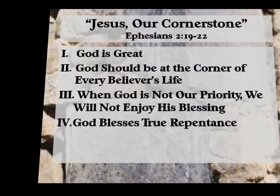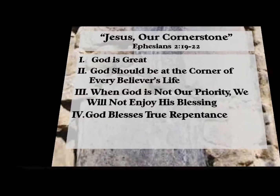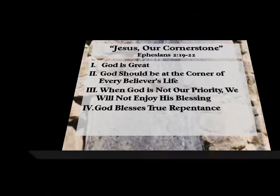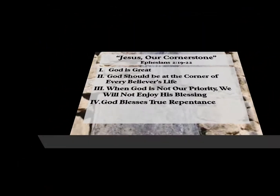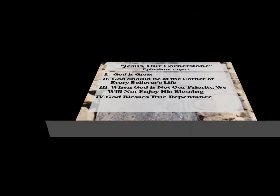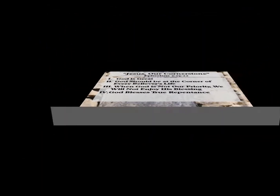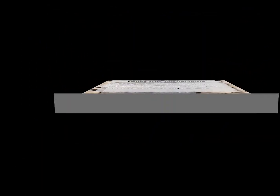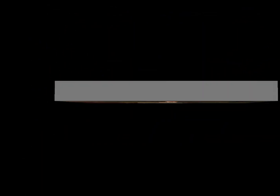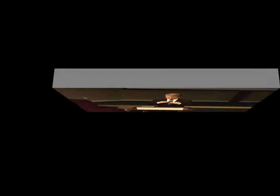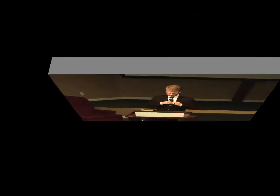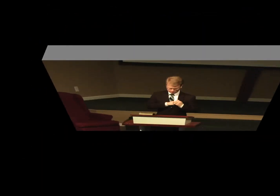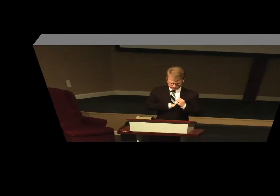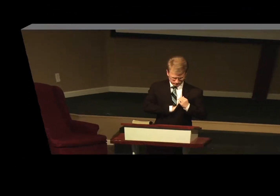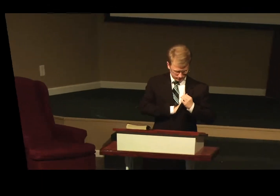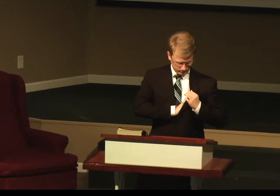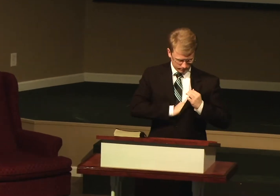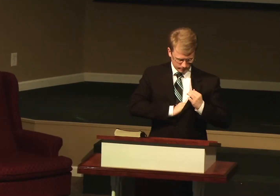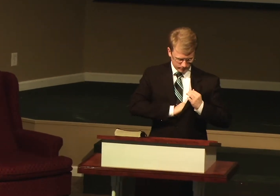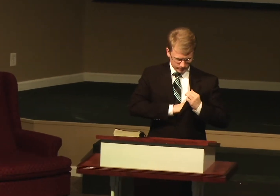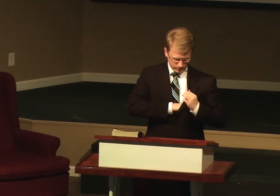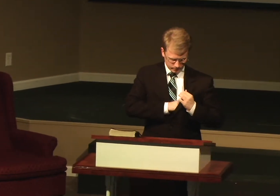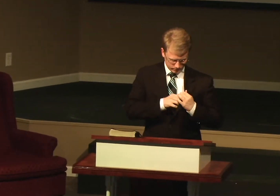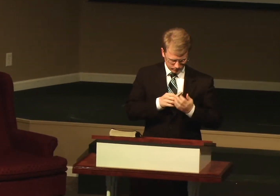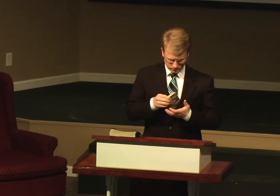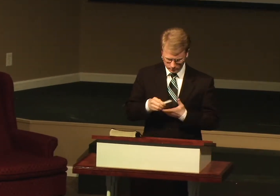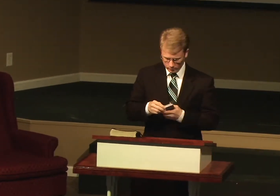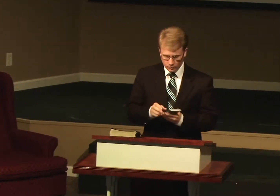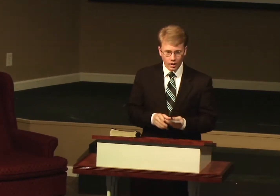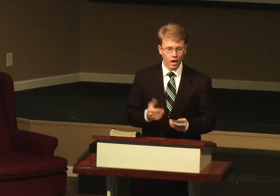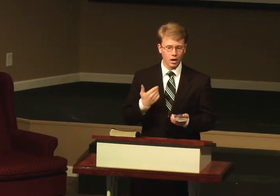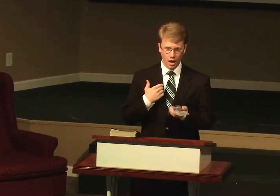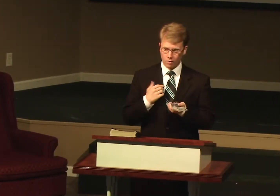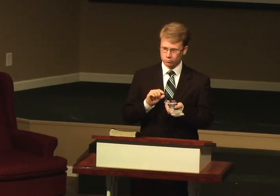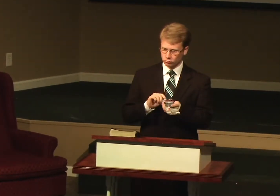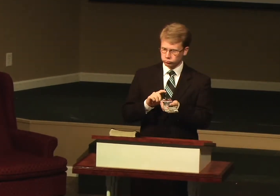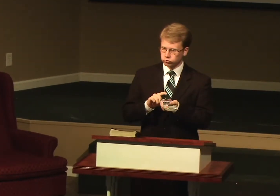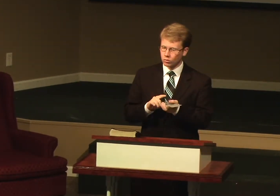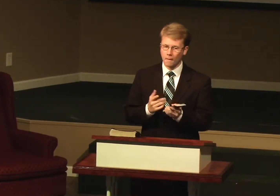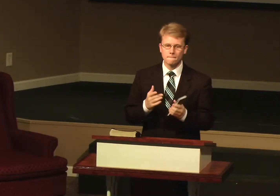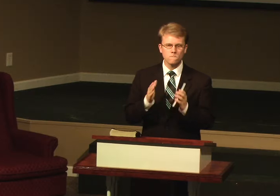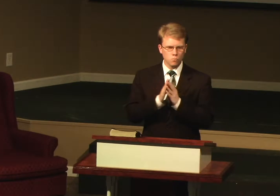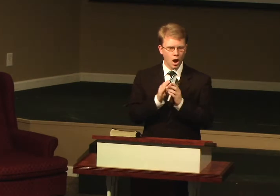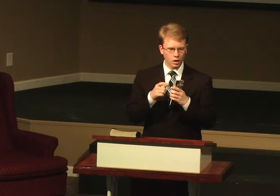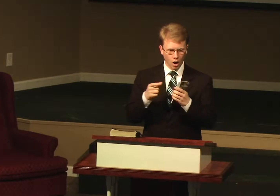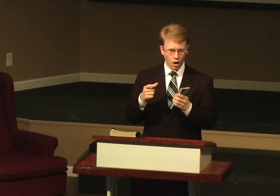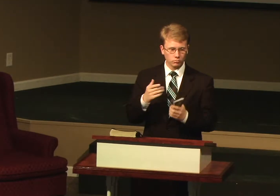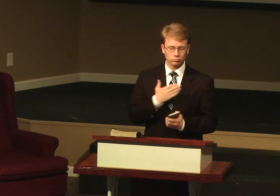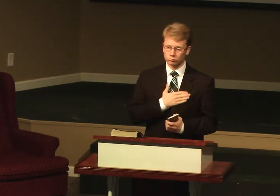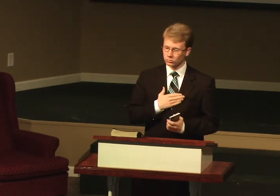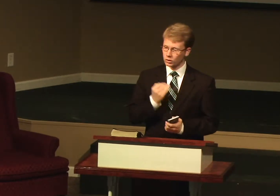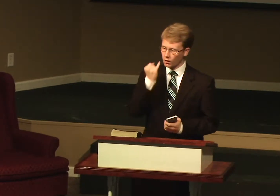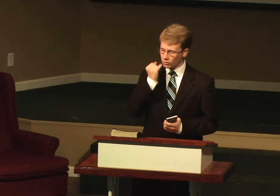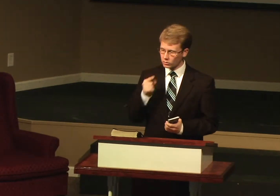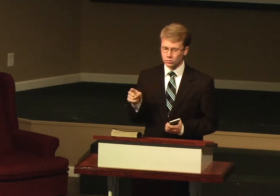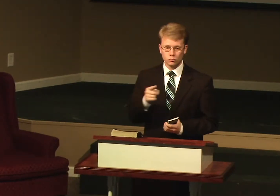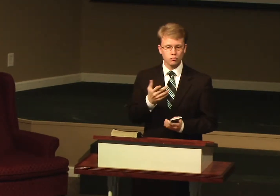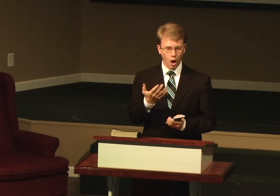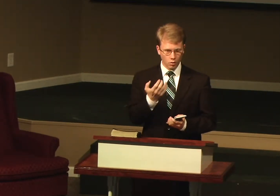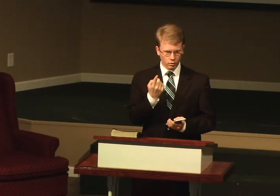you this afternoon. I would like to show you this. I have a stack of these, and if